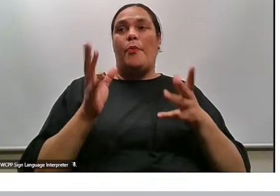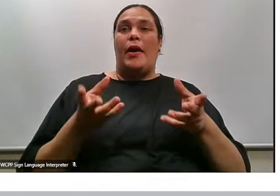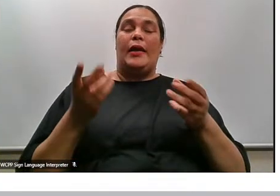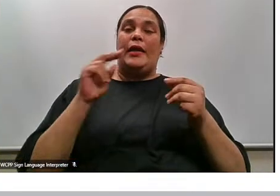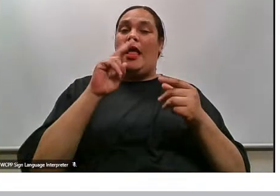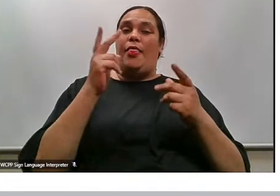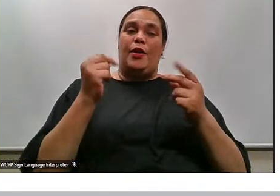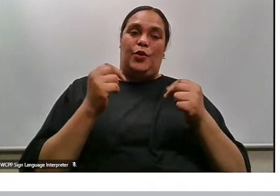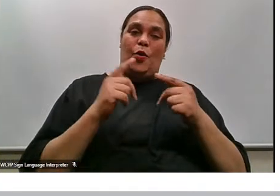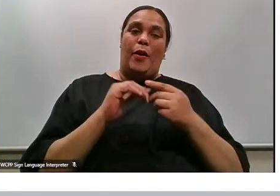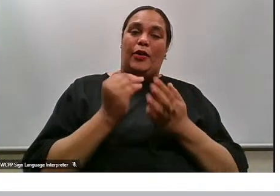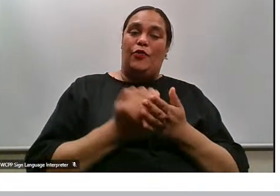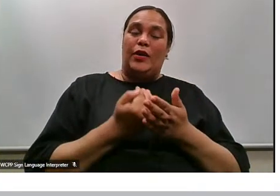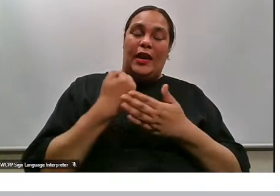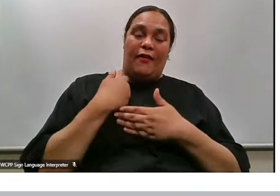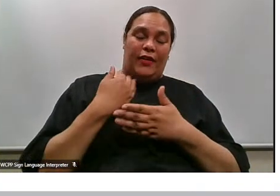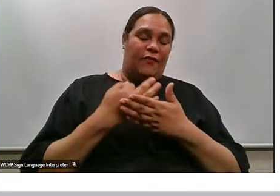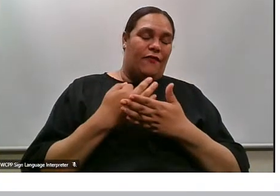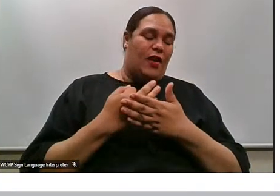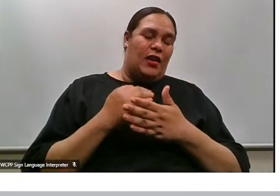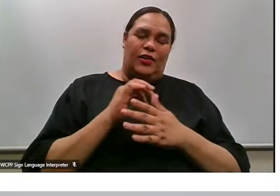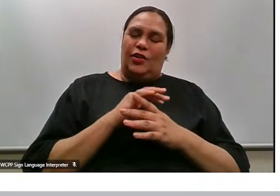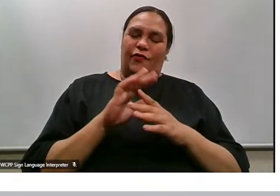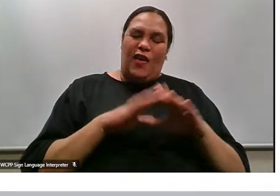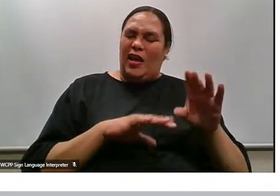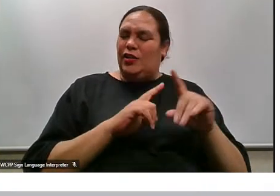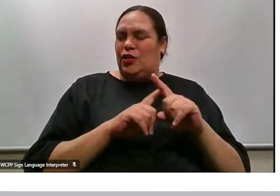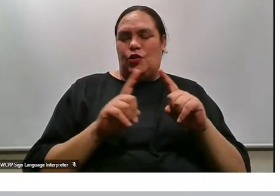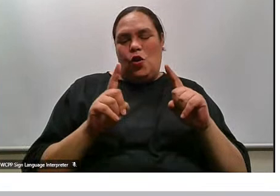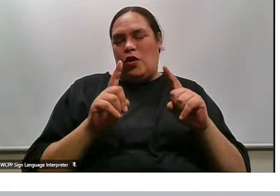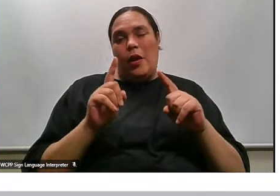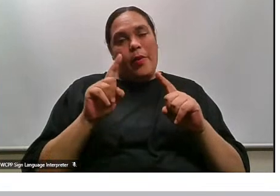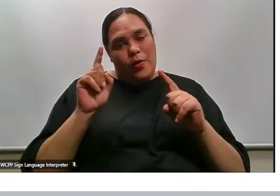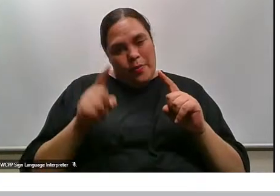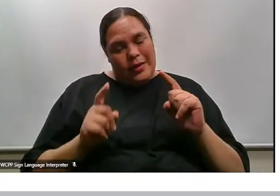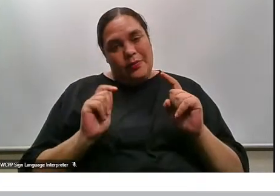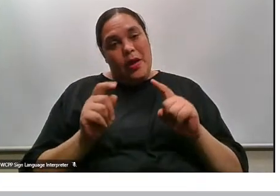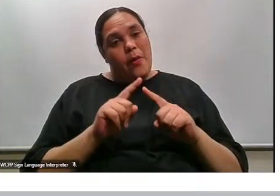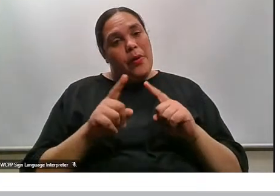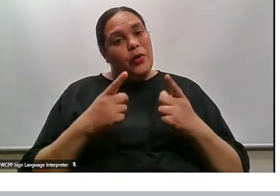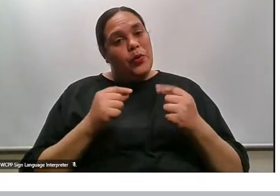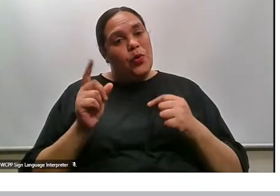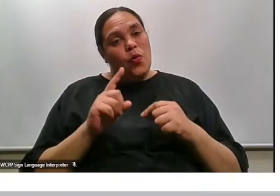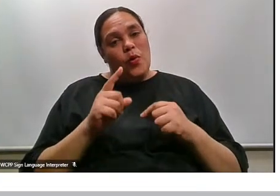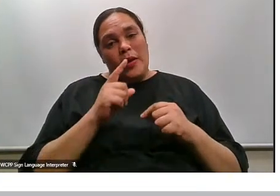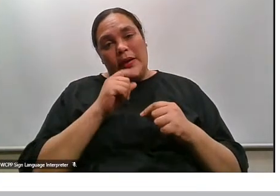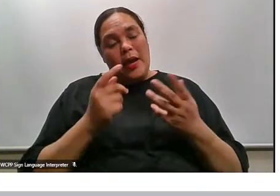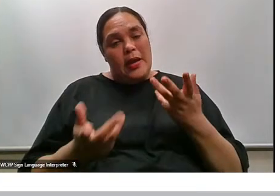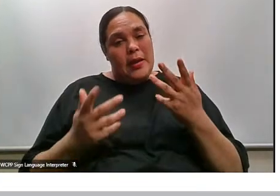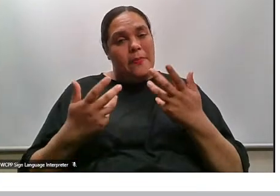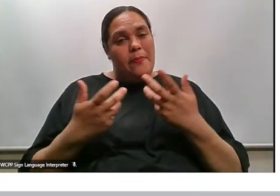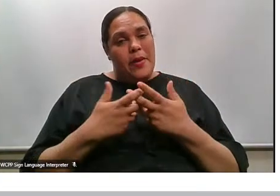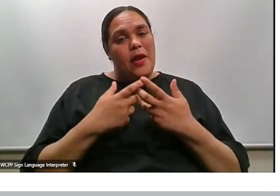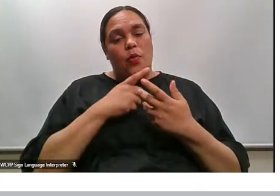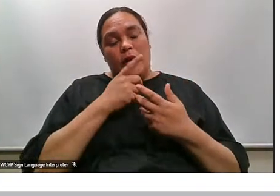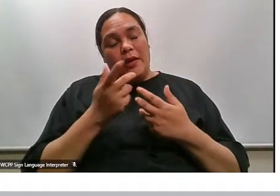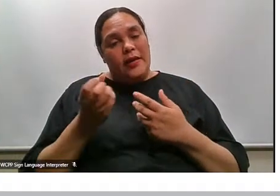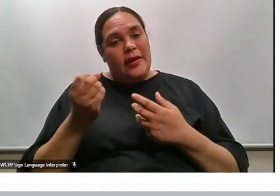the recovery of the fines at this stage is not in doubt. But we do what we call impair them to indicate